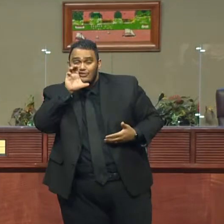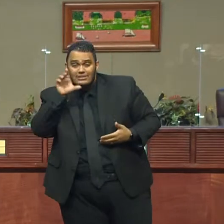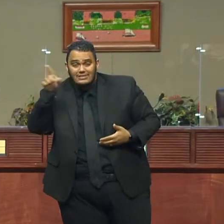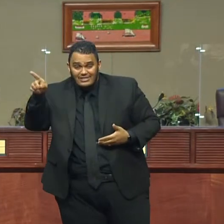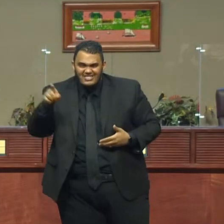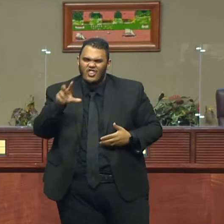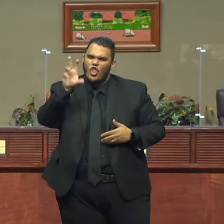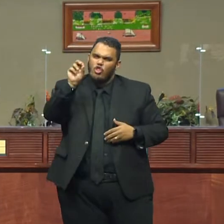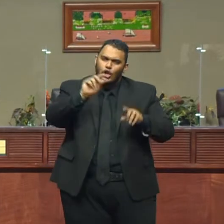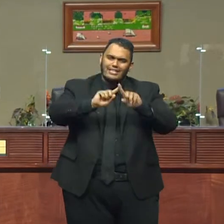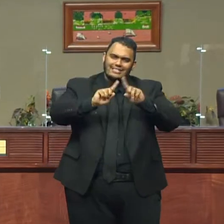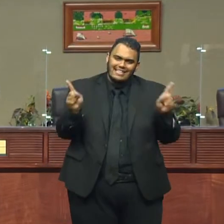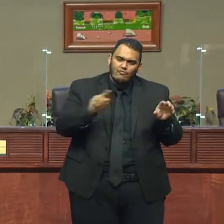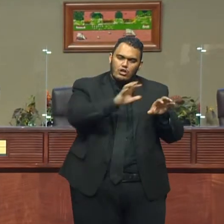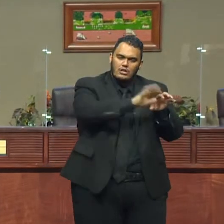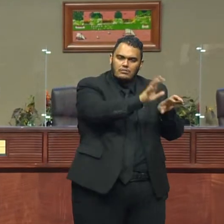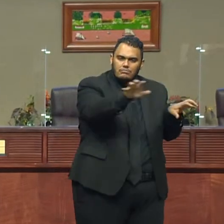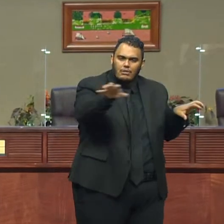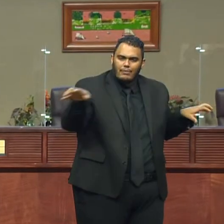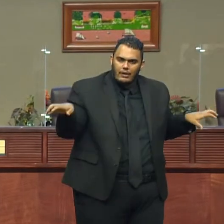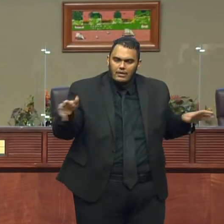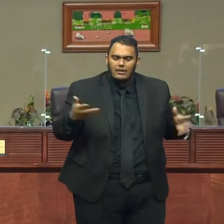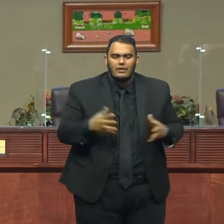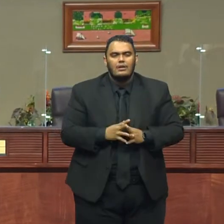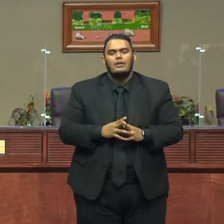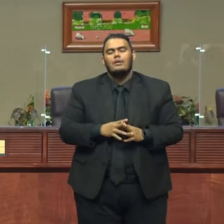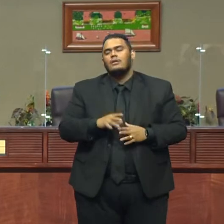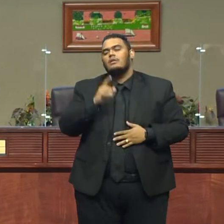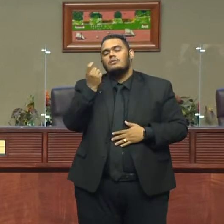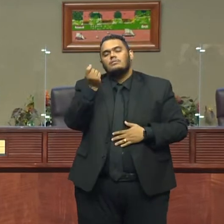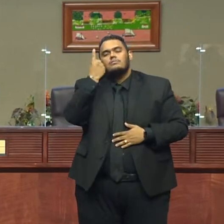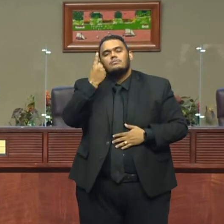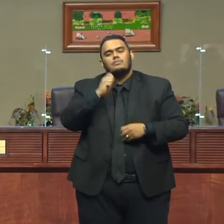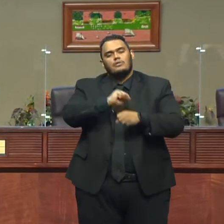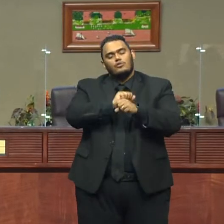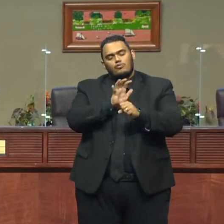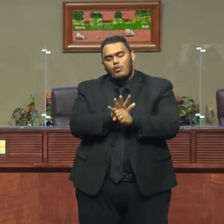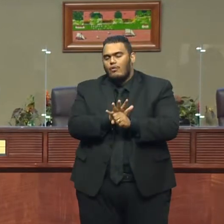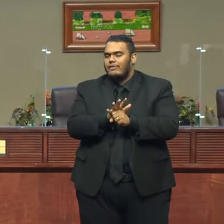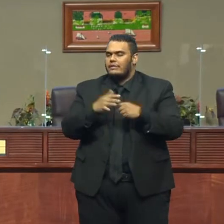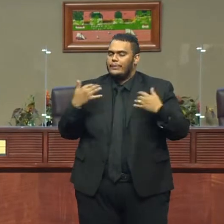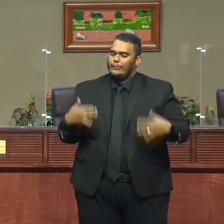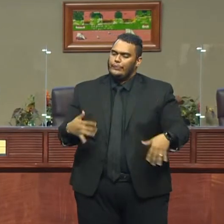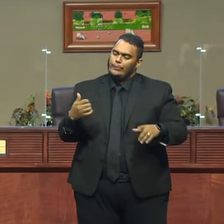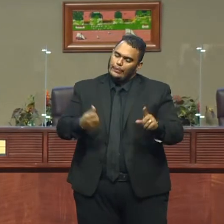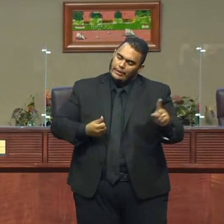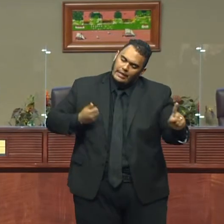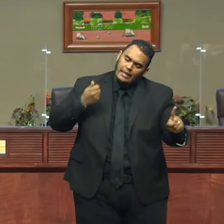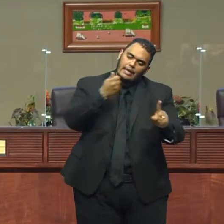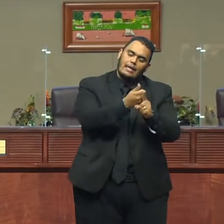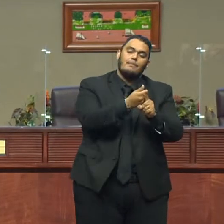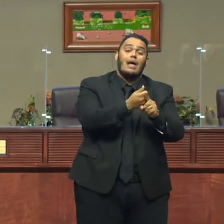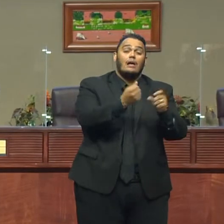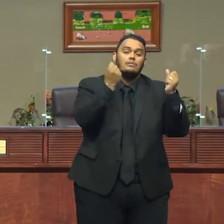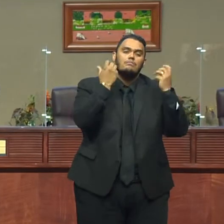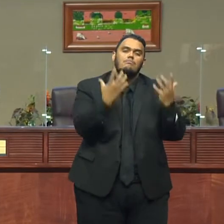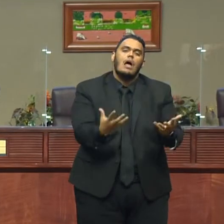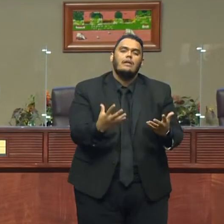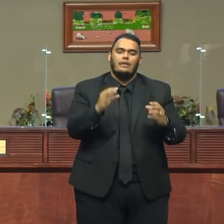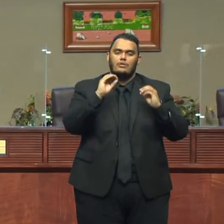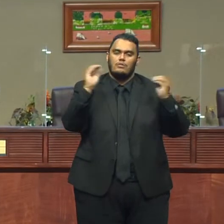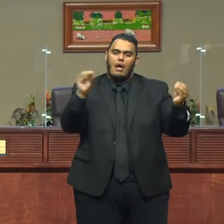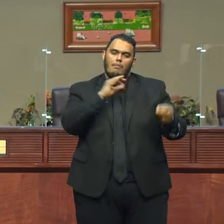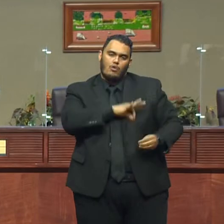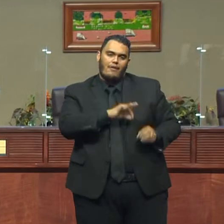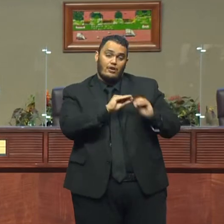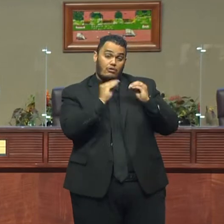facilities. COVID has impacted so many, and we're grateful for not-for-profit partners like the Westlakes Partnership. With